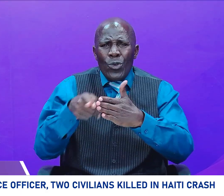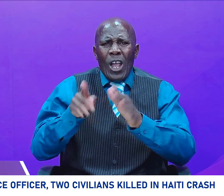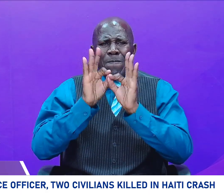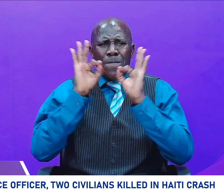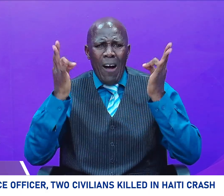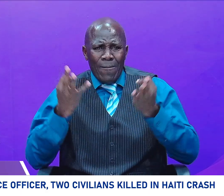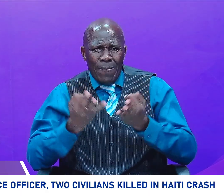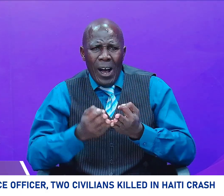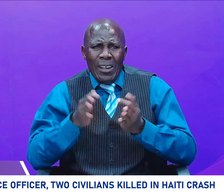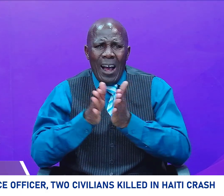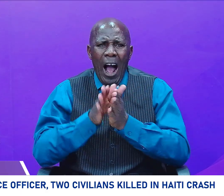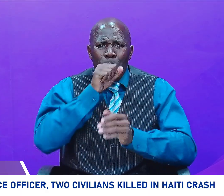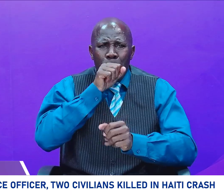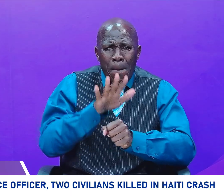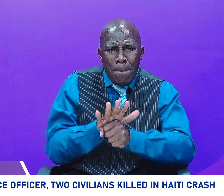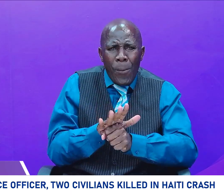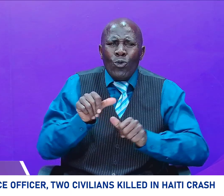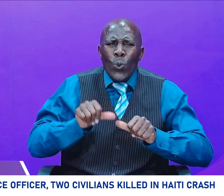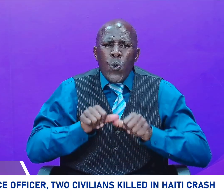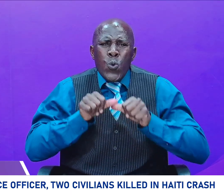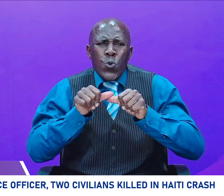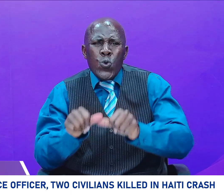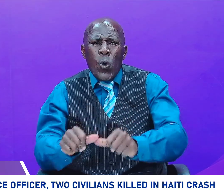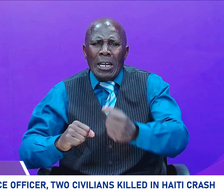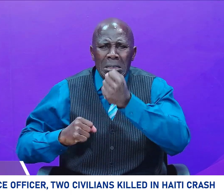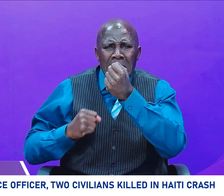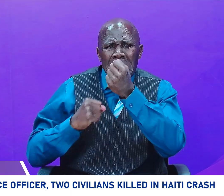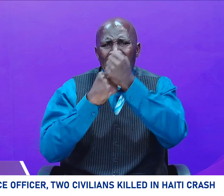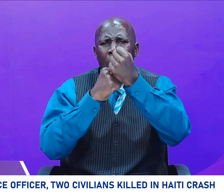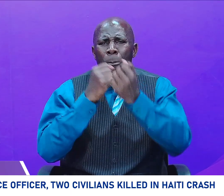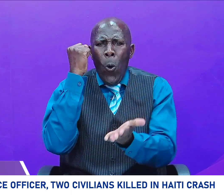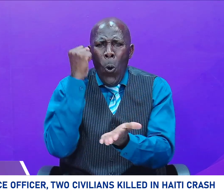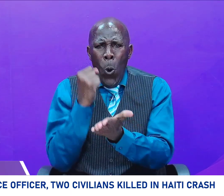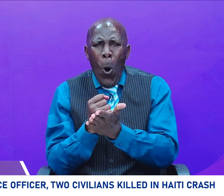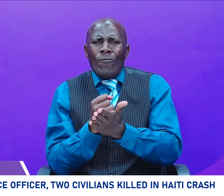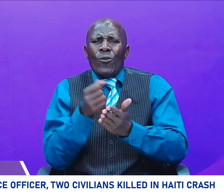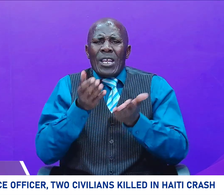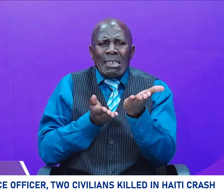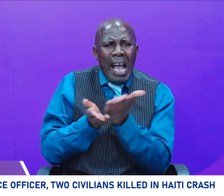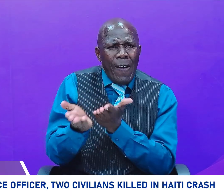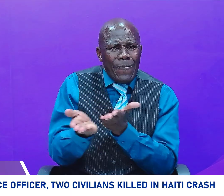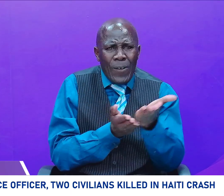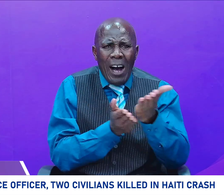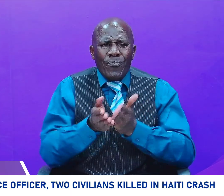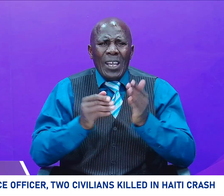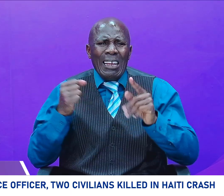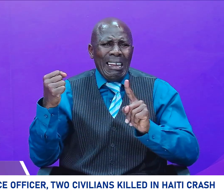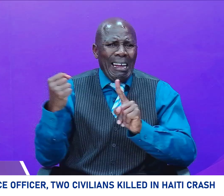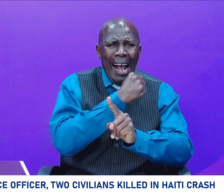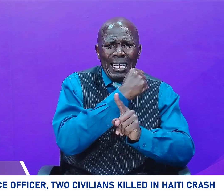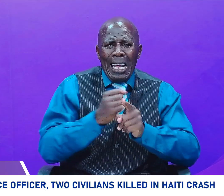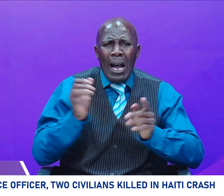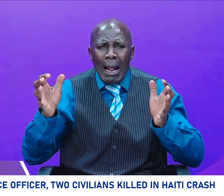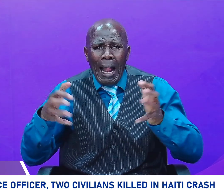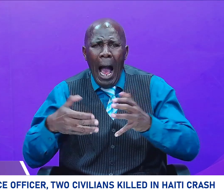mission. The NPS has sent condolences to the bereaved families and pledged to continue supporting